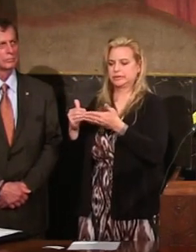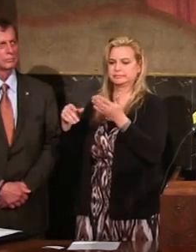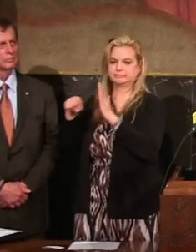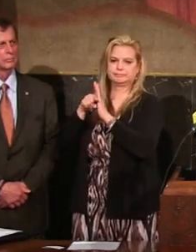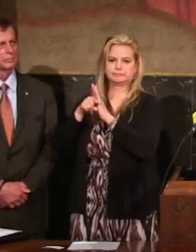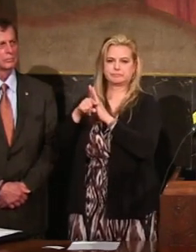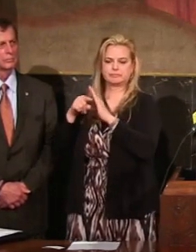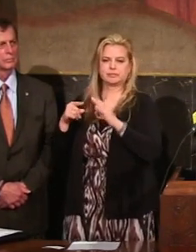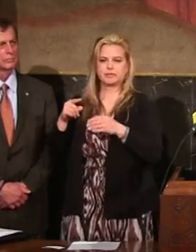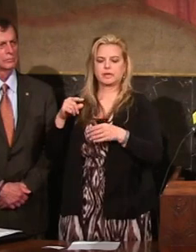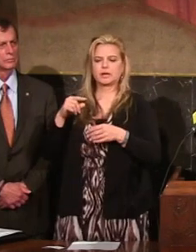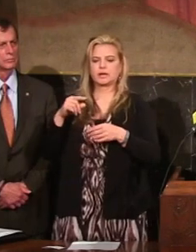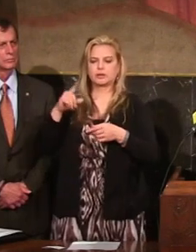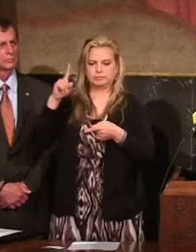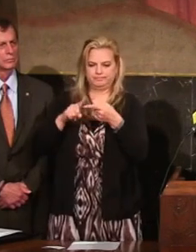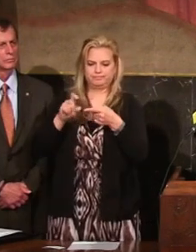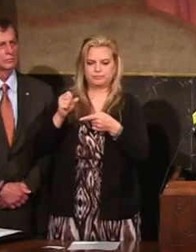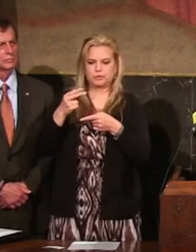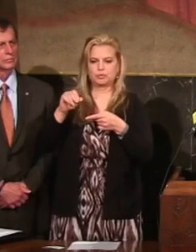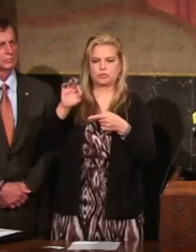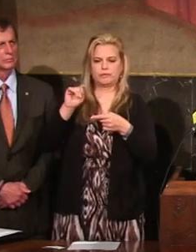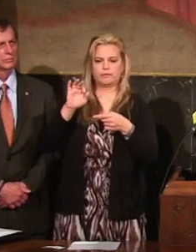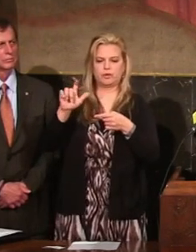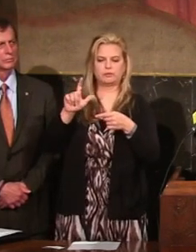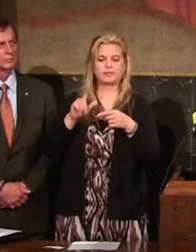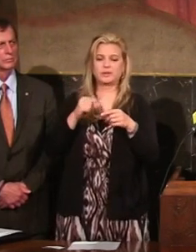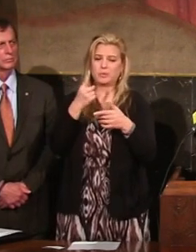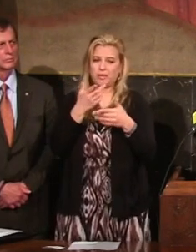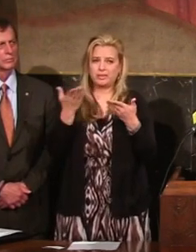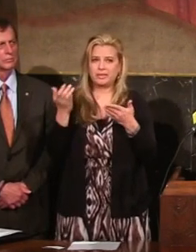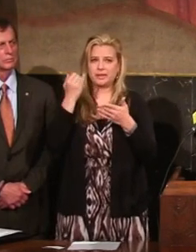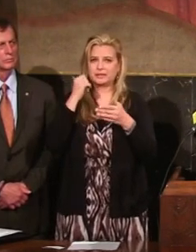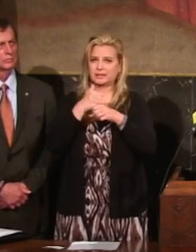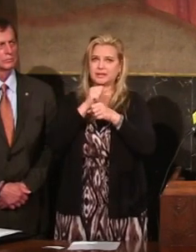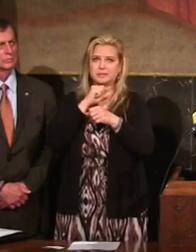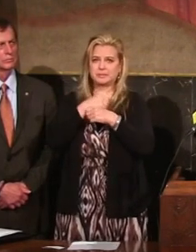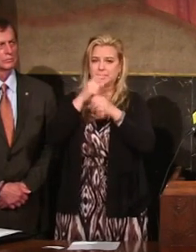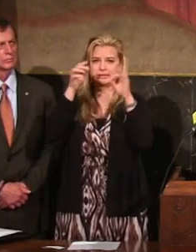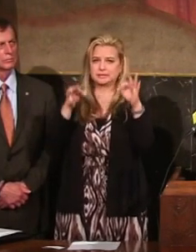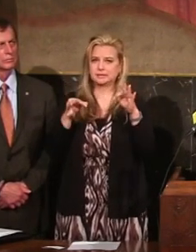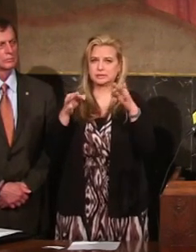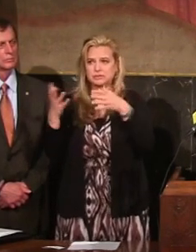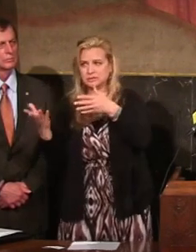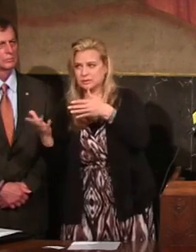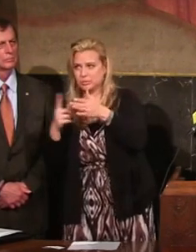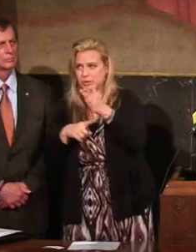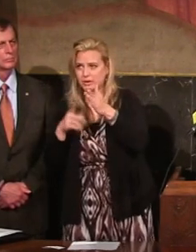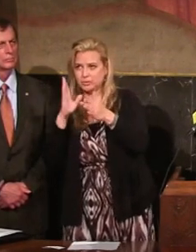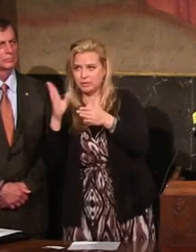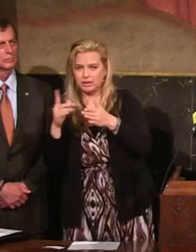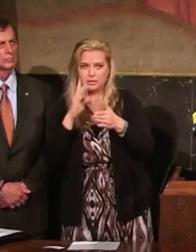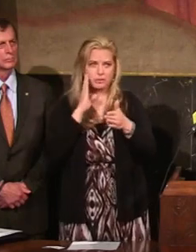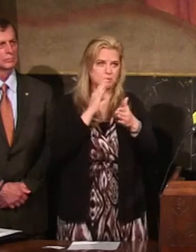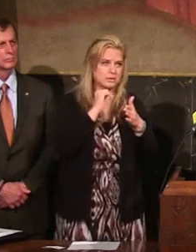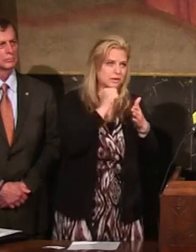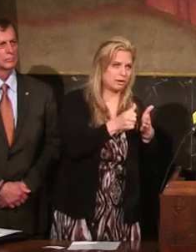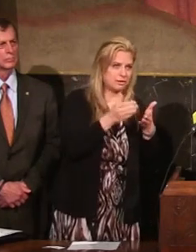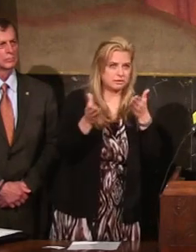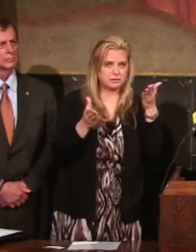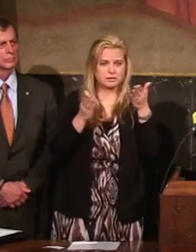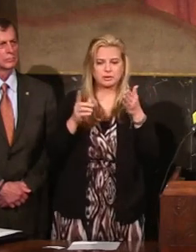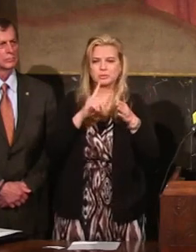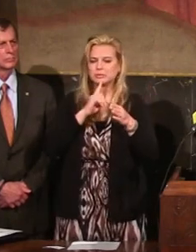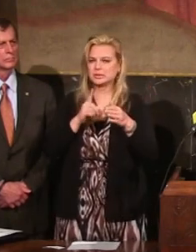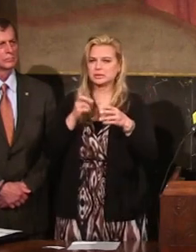thing not to make this payment when budget cuts are necessary and decisions are made as to what will and will not be funded. It's an entirely different proposition